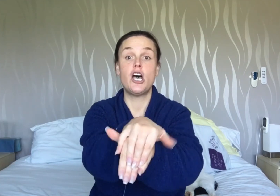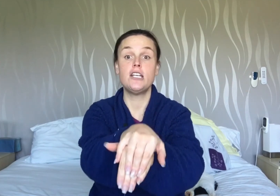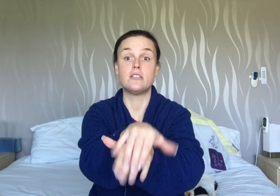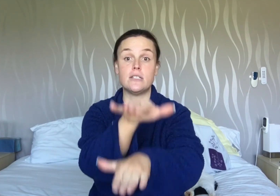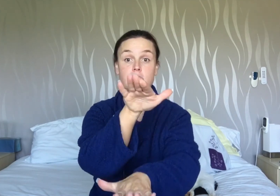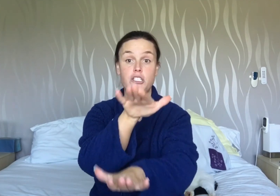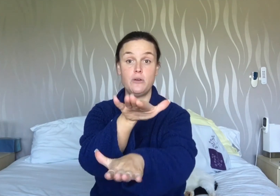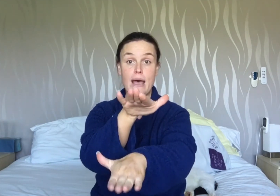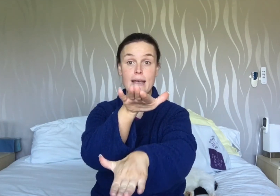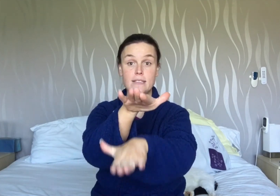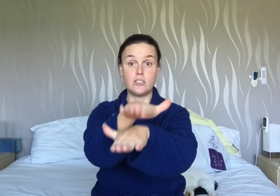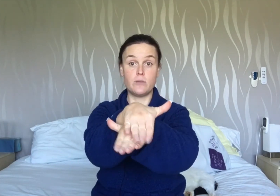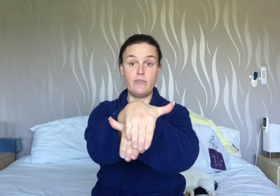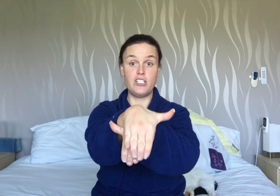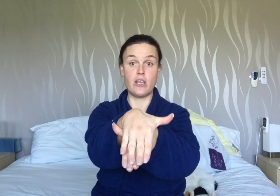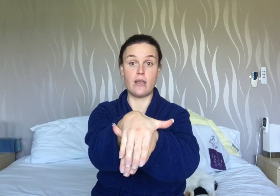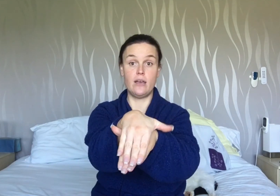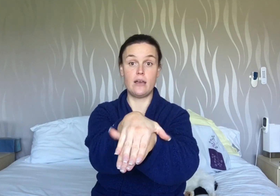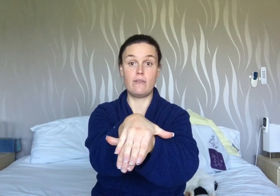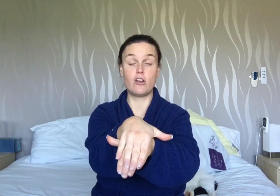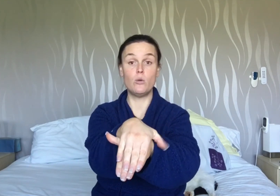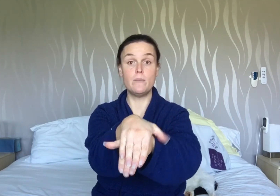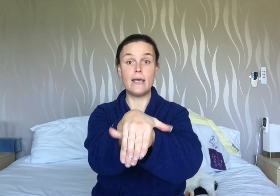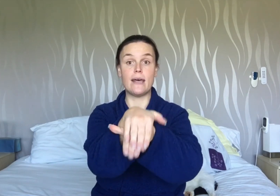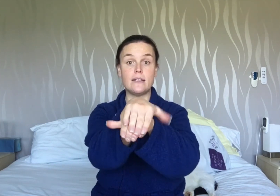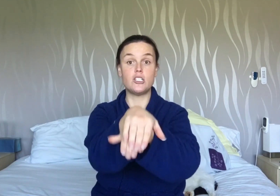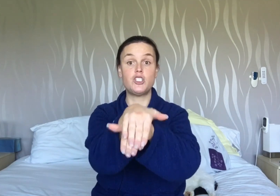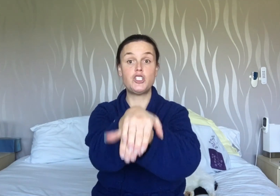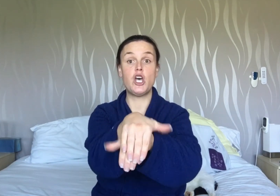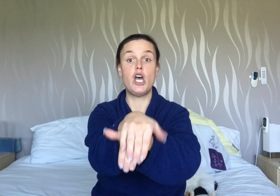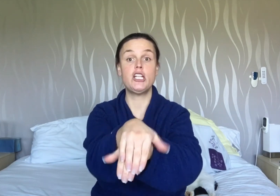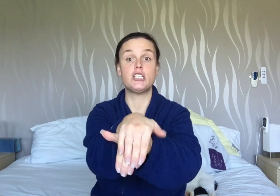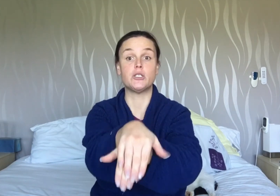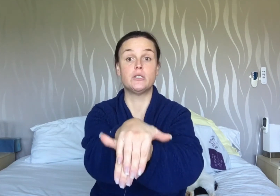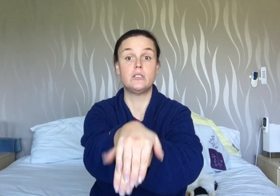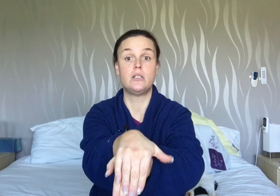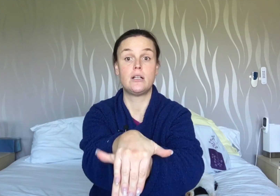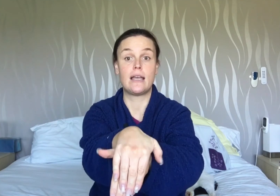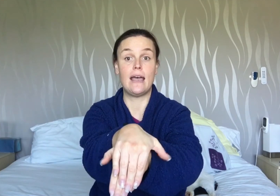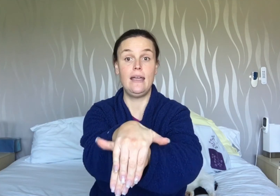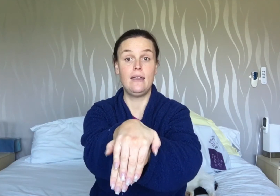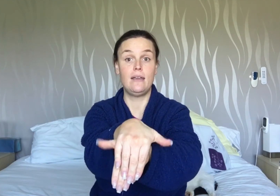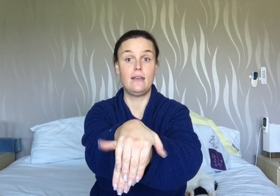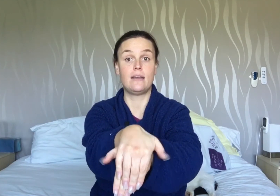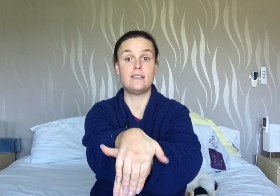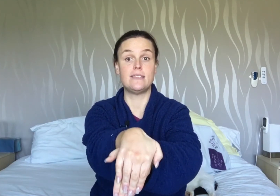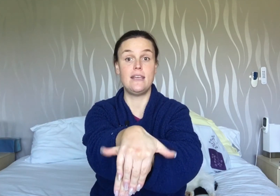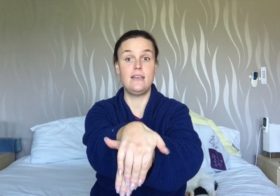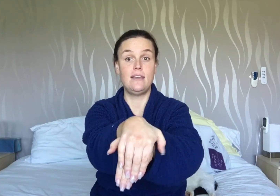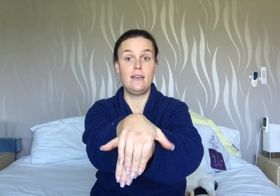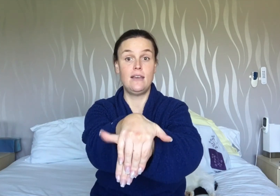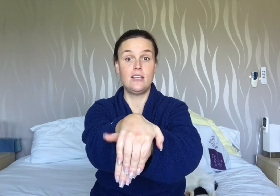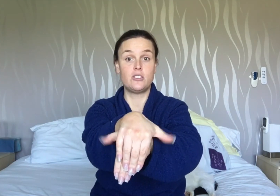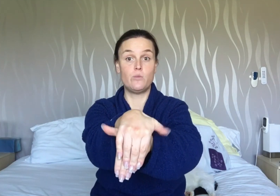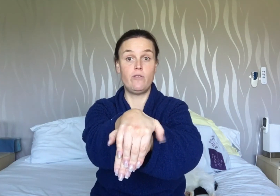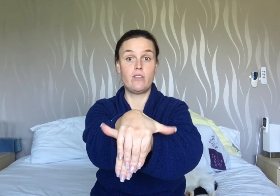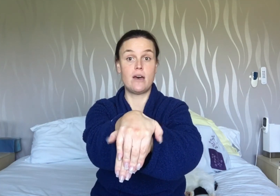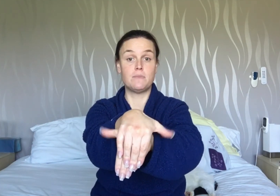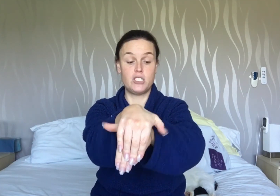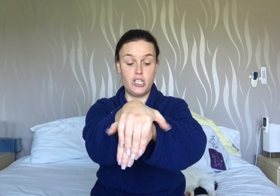Turtle. It's 2 hands on top of each other. I forgot all about that. Turtle. Okay? Can you see? Just move your thumbs.